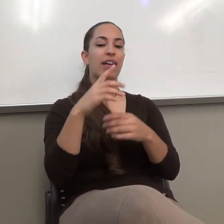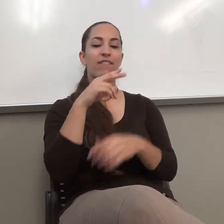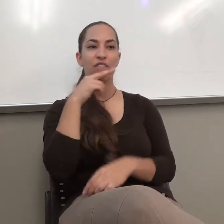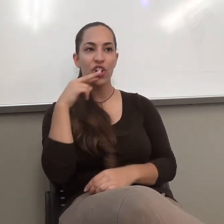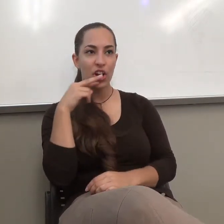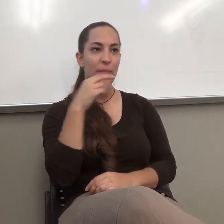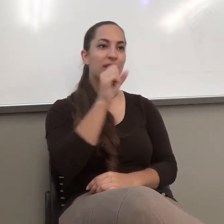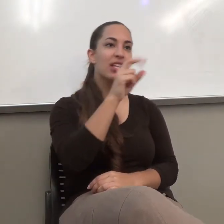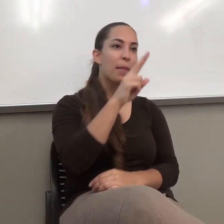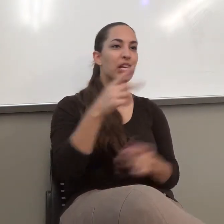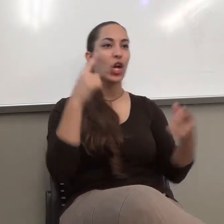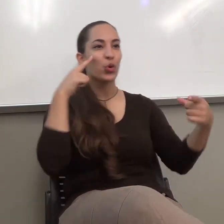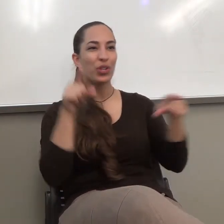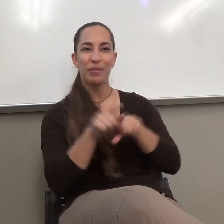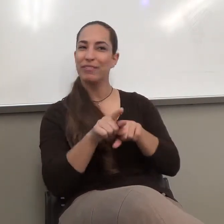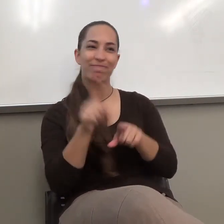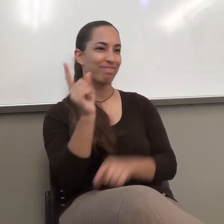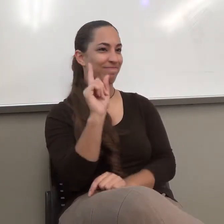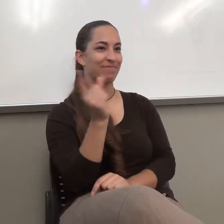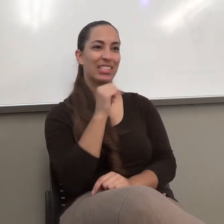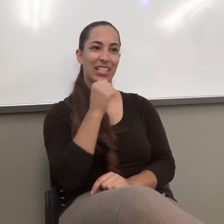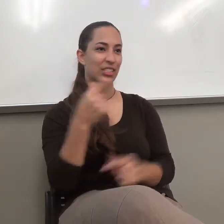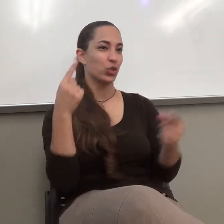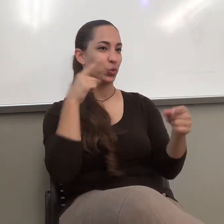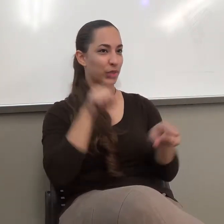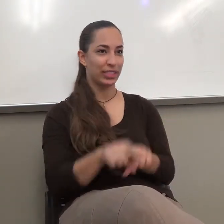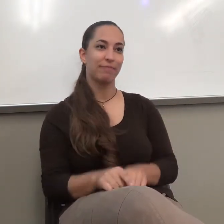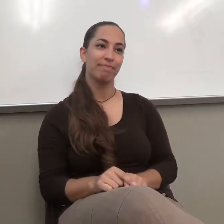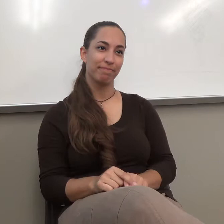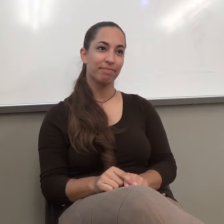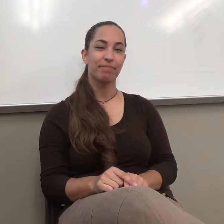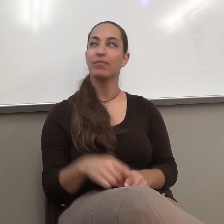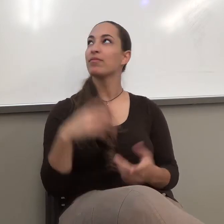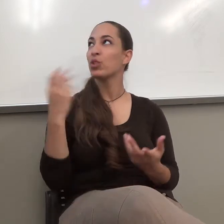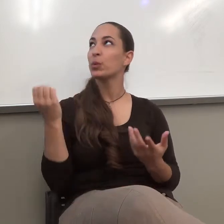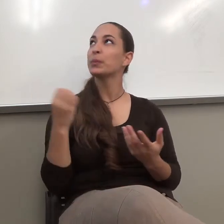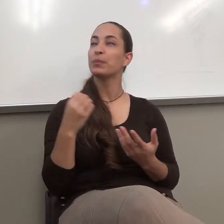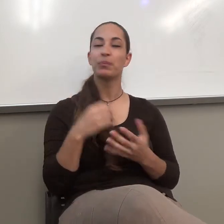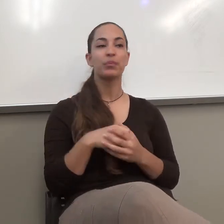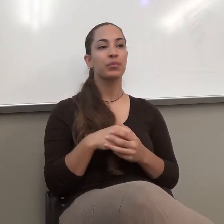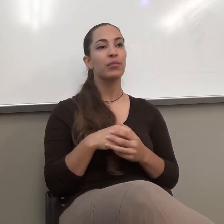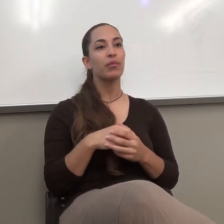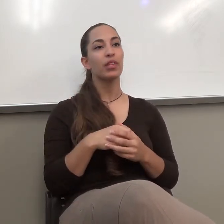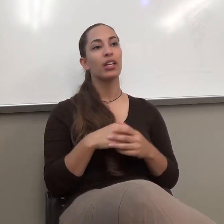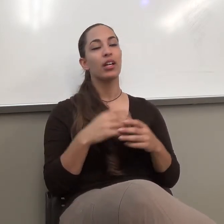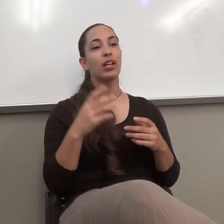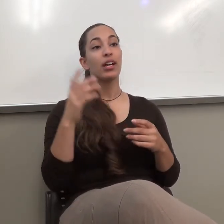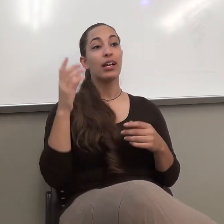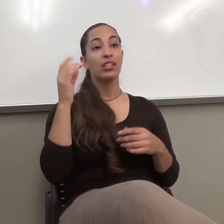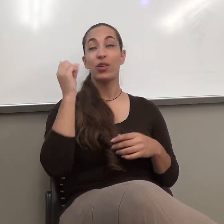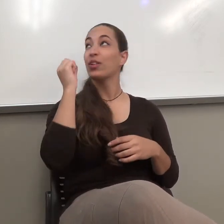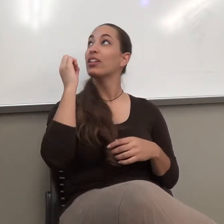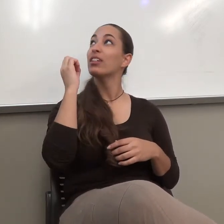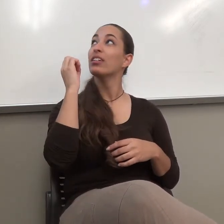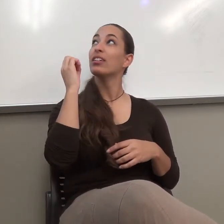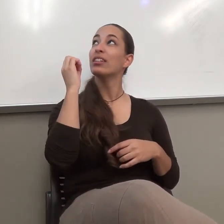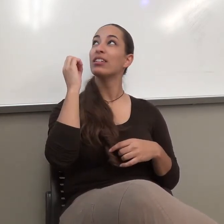thing, but Microsoft Word says subject-verb agreement. Same thing, if you can read that, it says